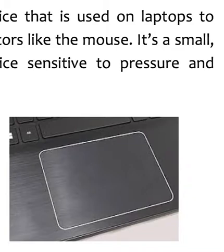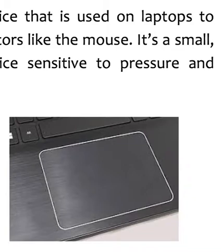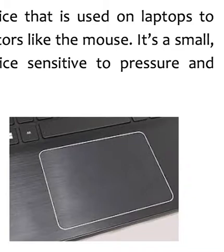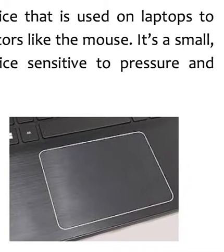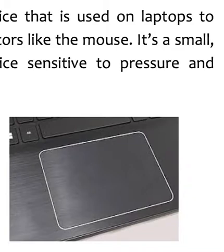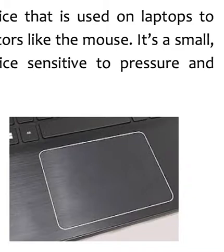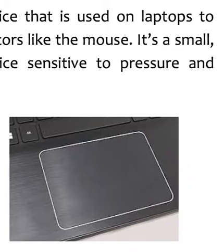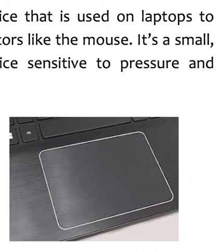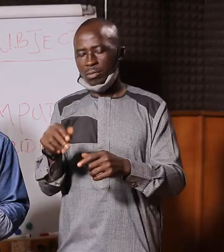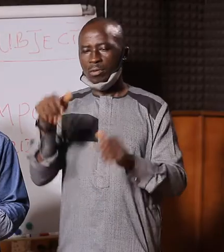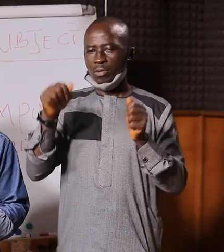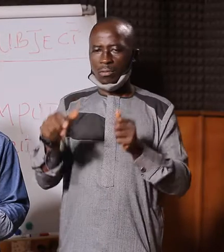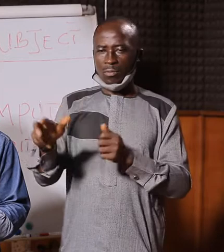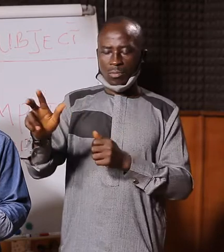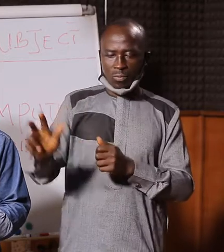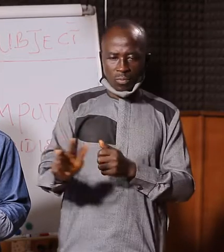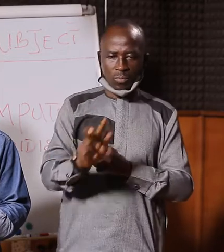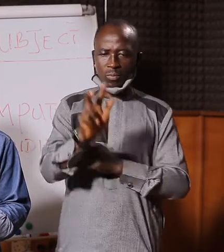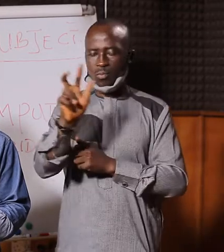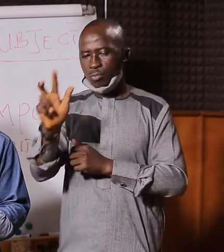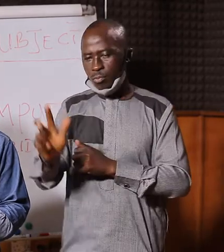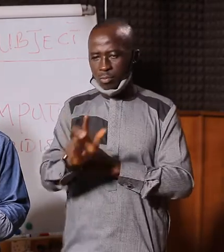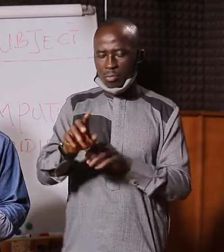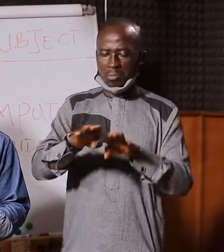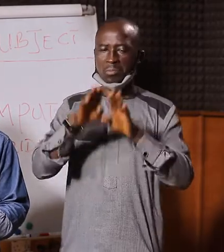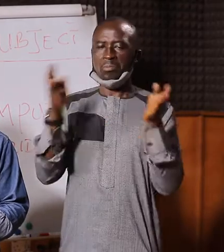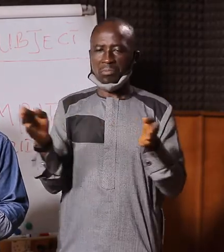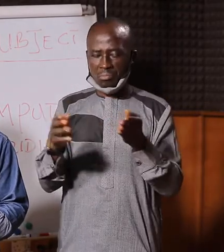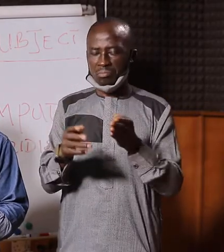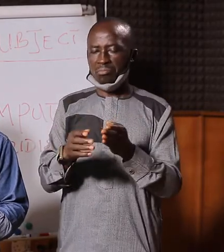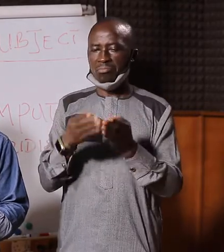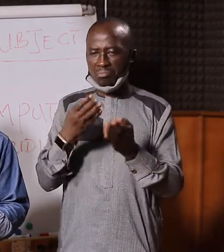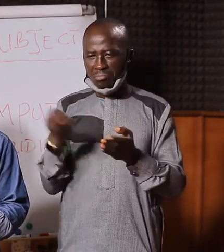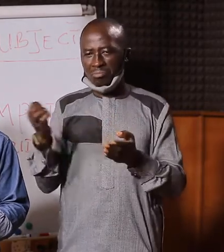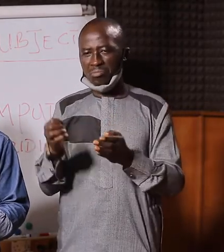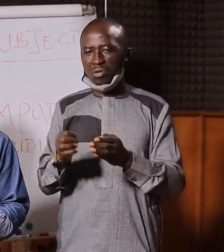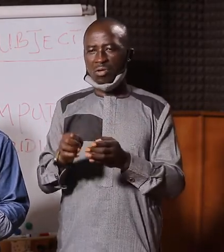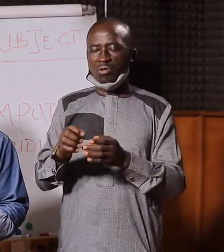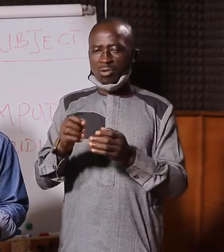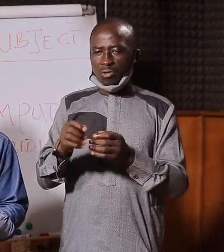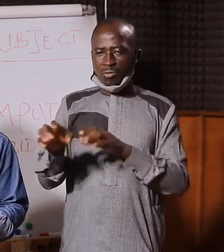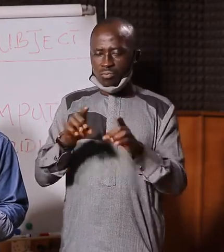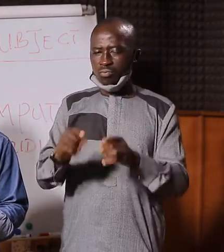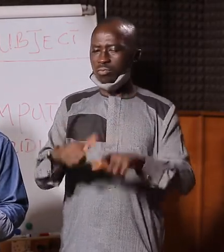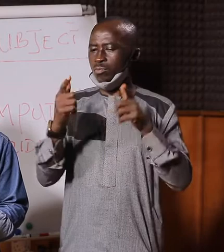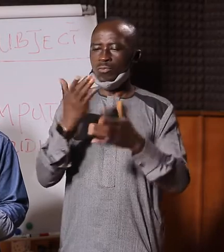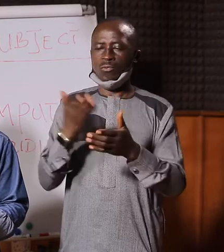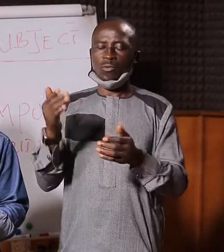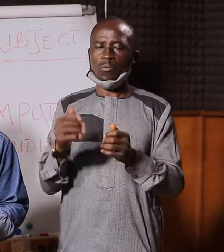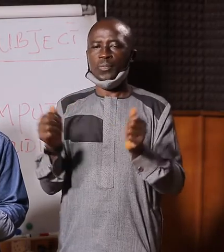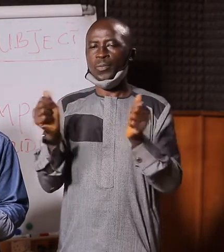could roll around your pointers, open documents, run them, and actually do a lot of things with